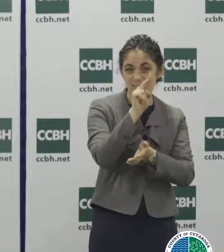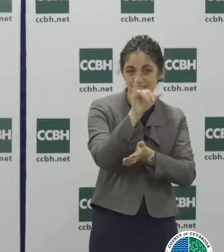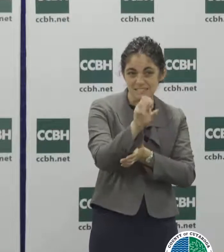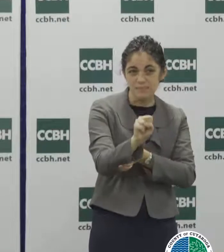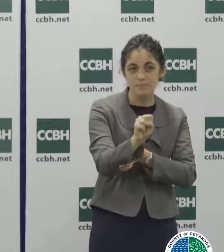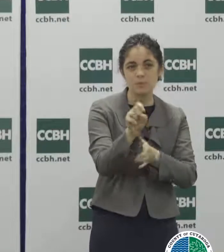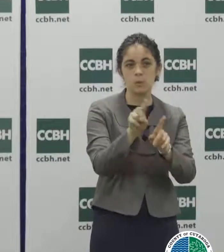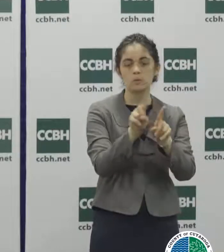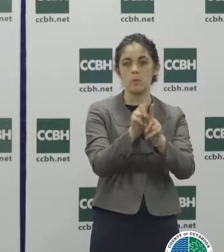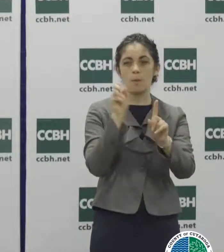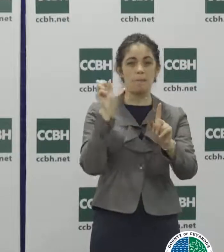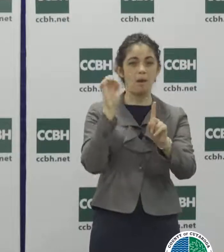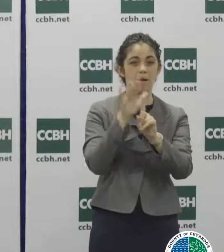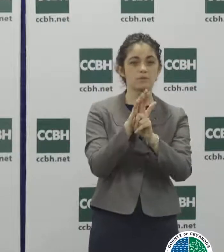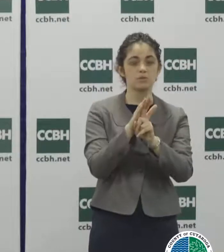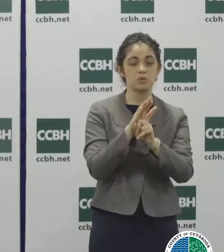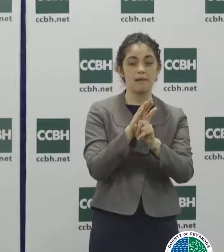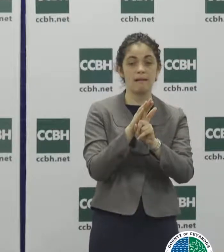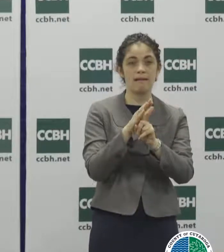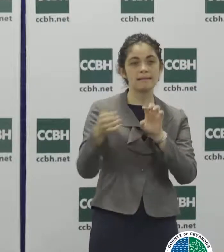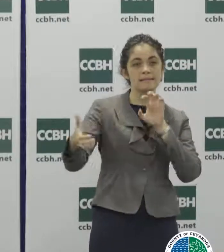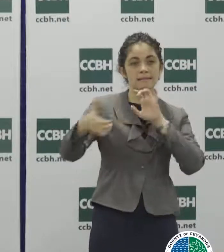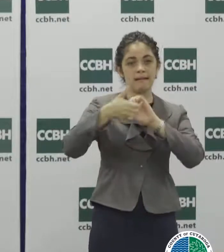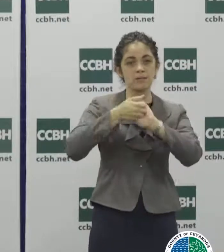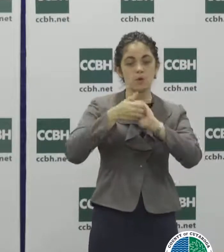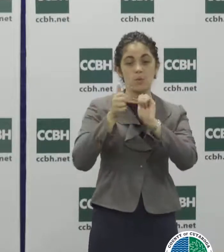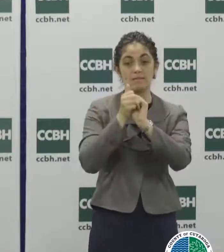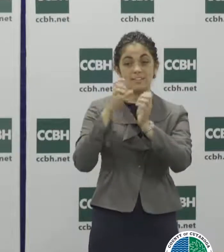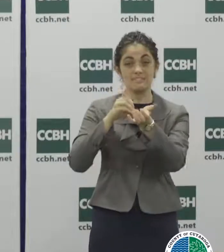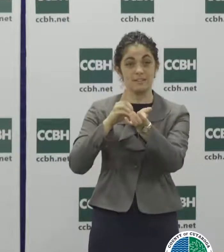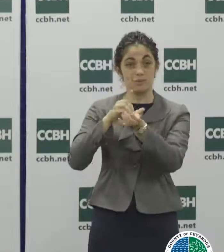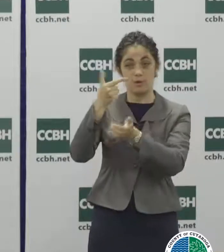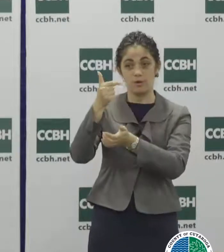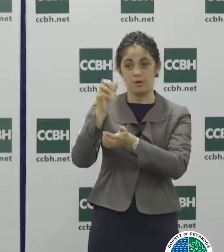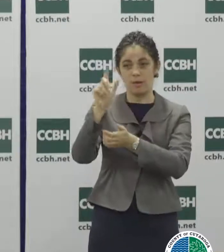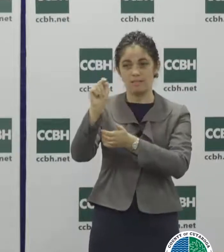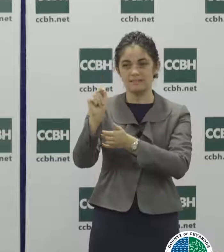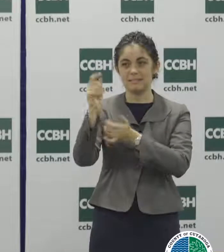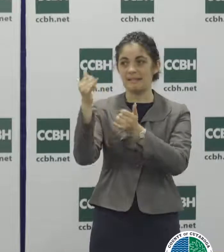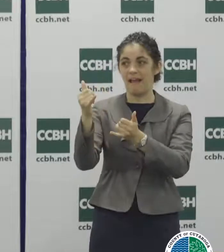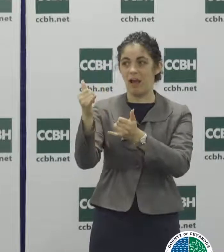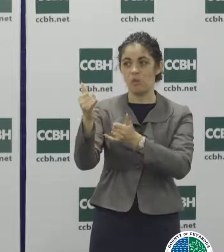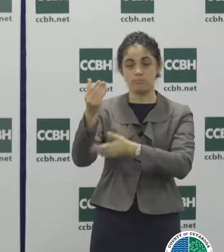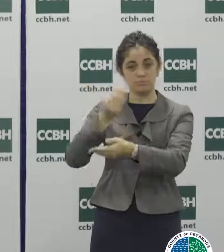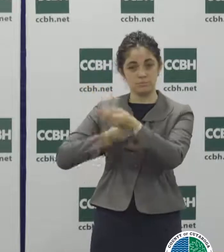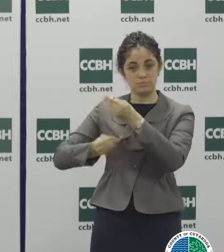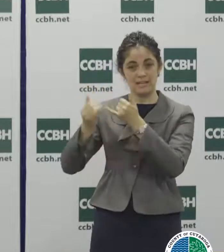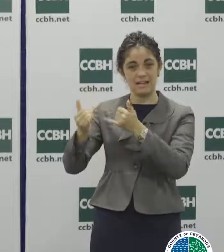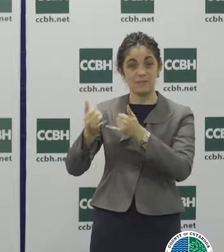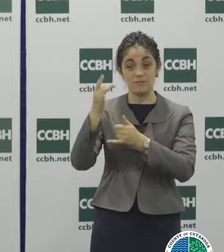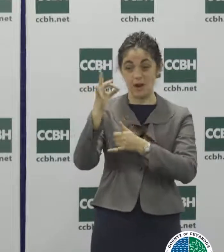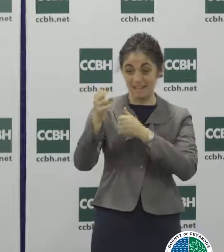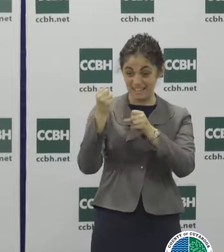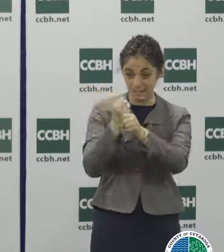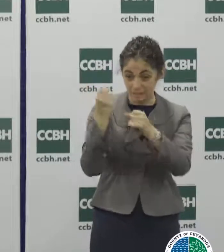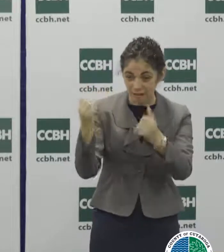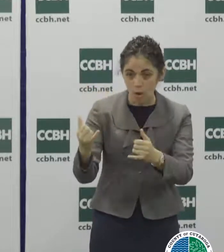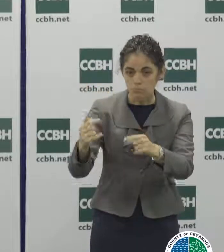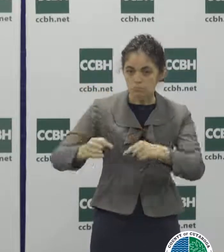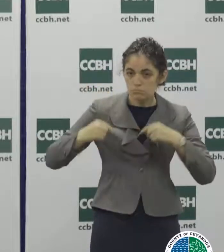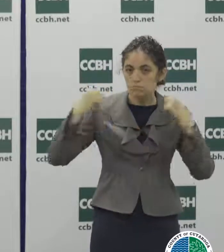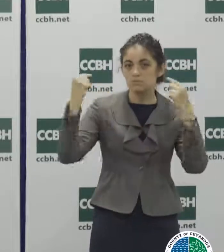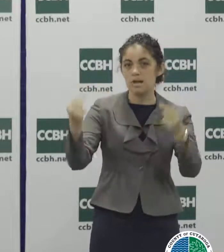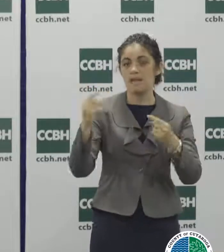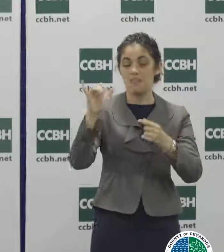a population health liaison position that Dr. Gullett occupies and has been in now for almost 8 years. And in